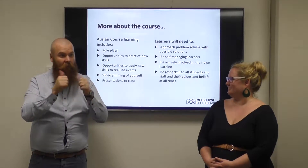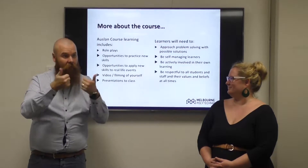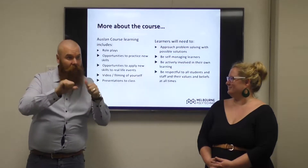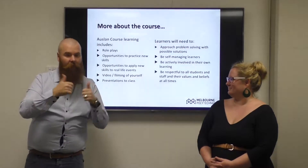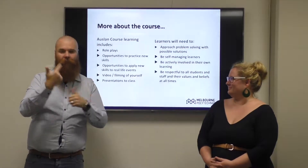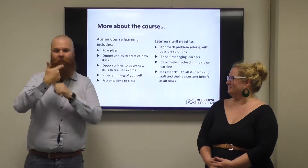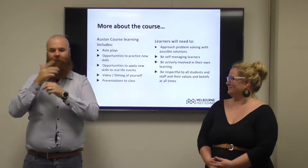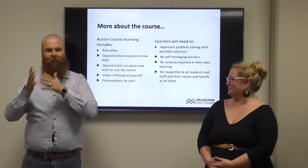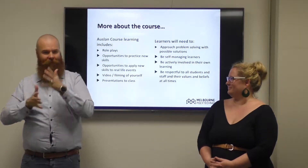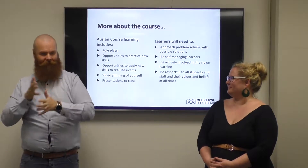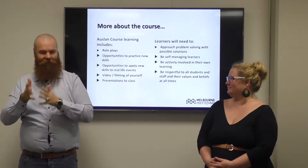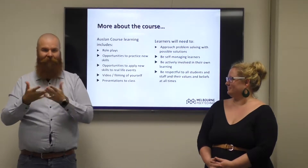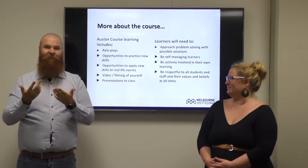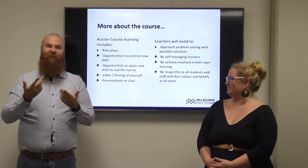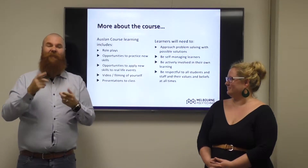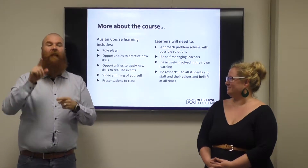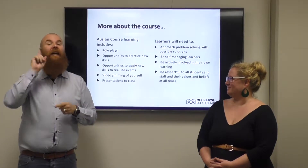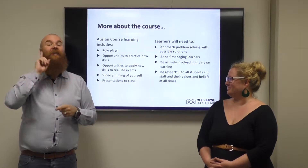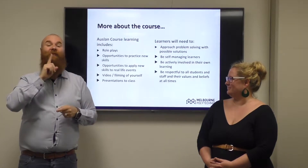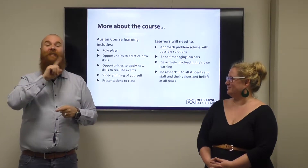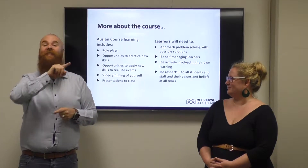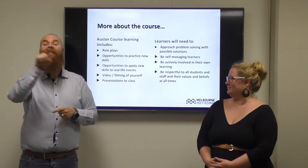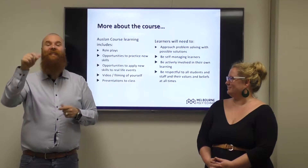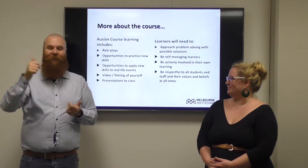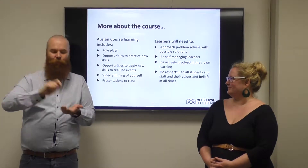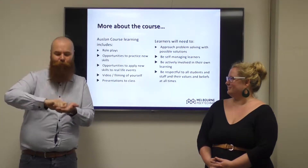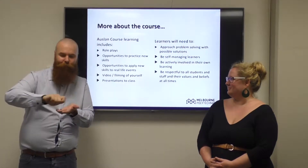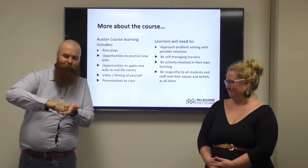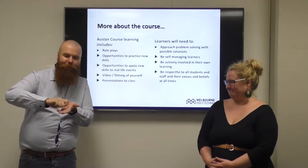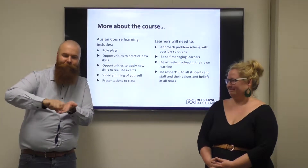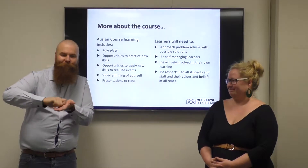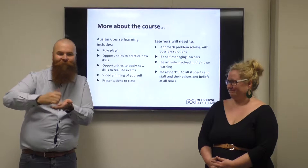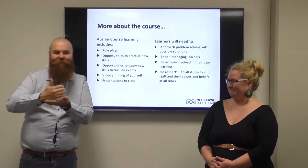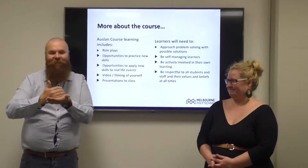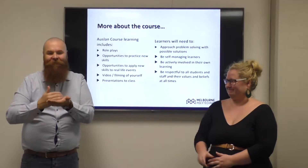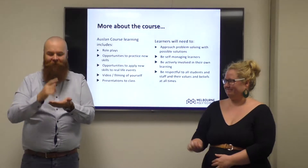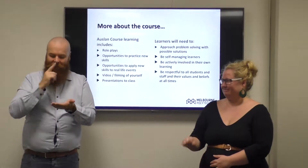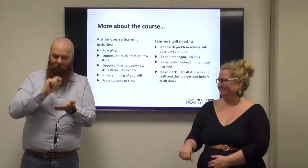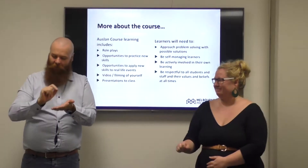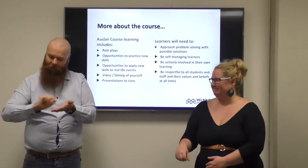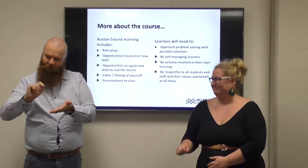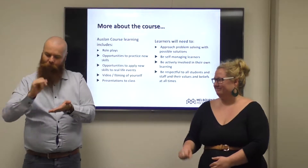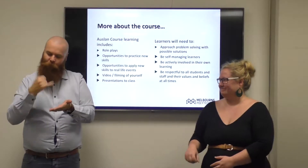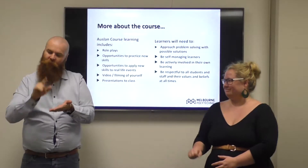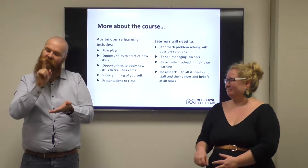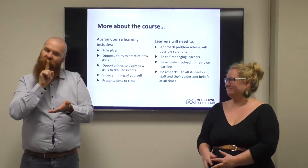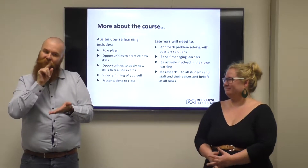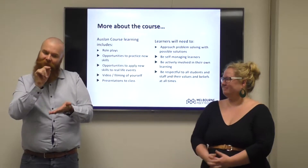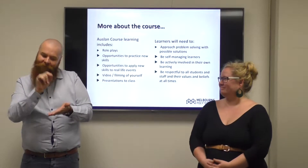of a video camera, hearing people